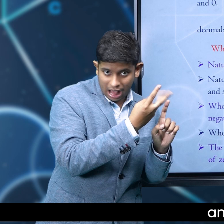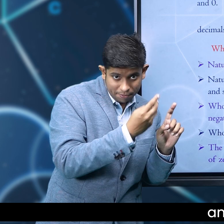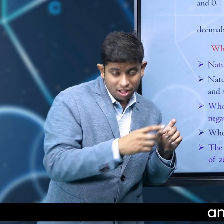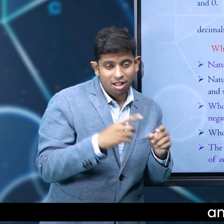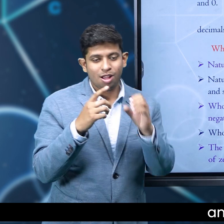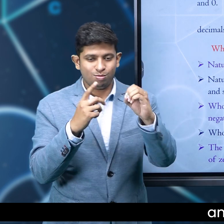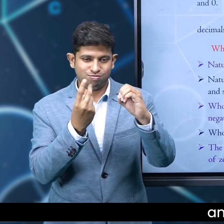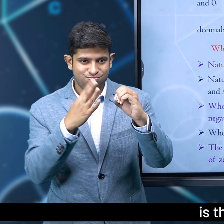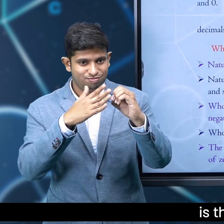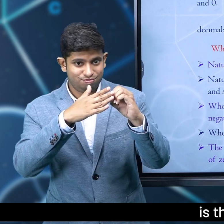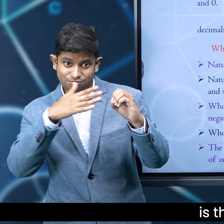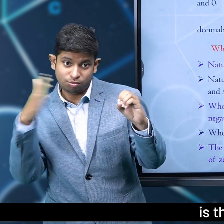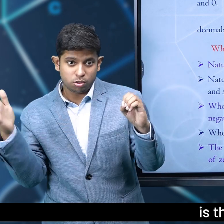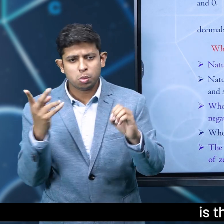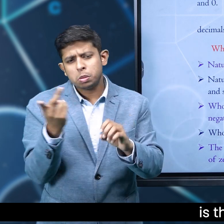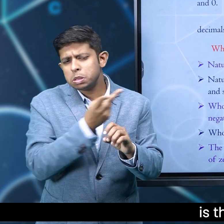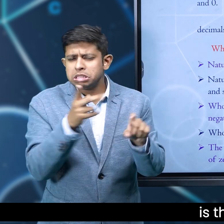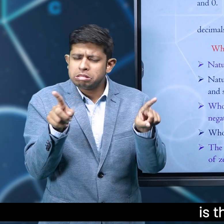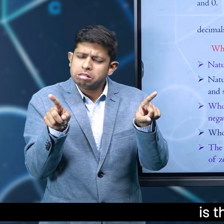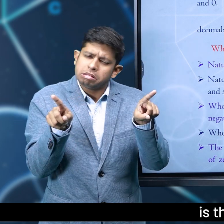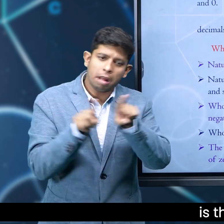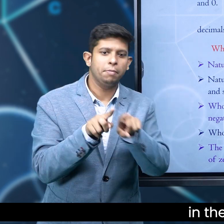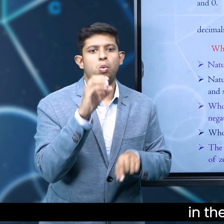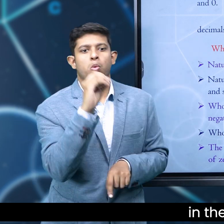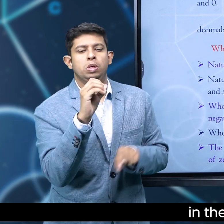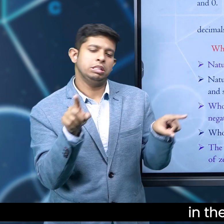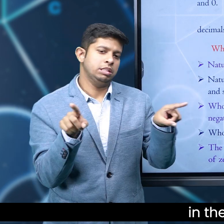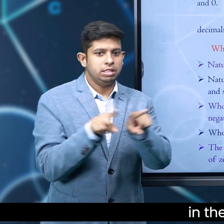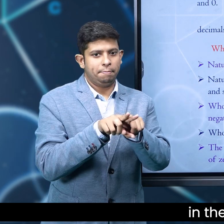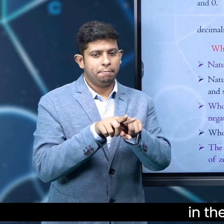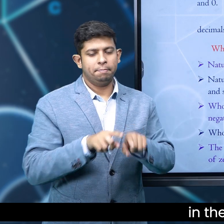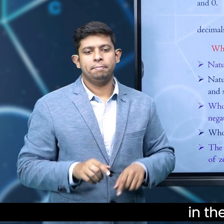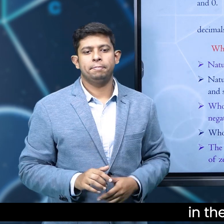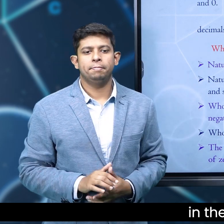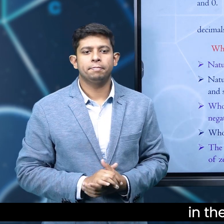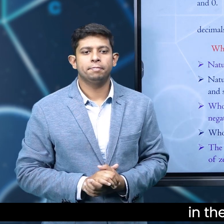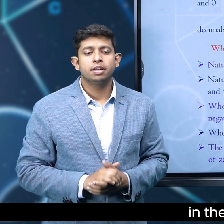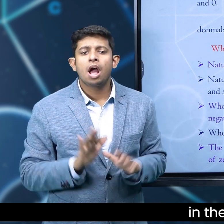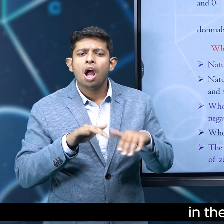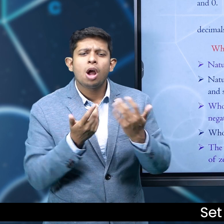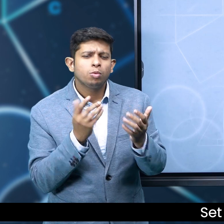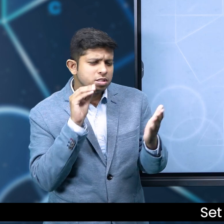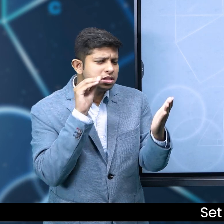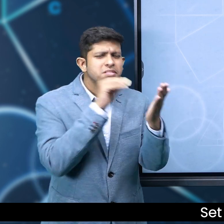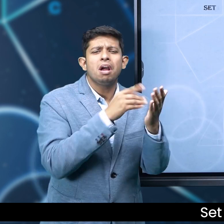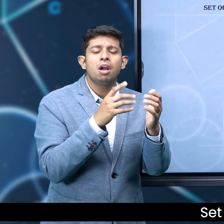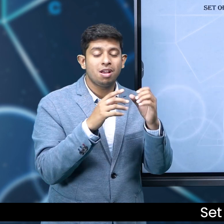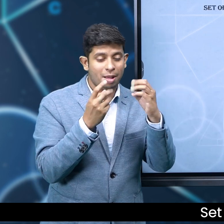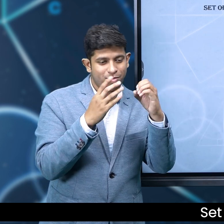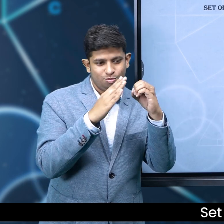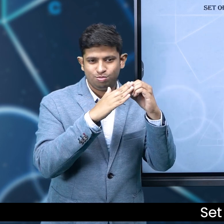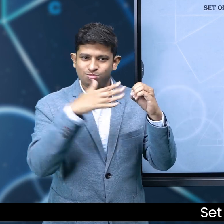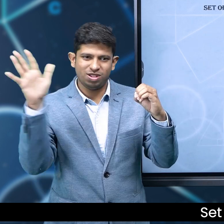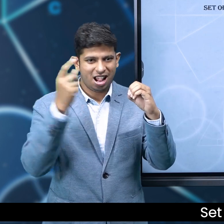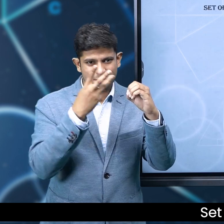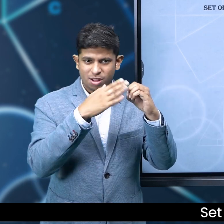whole numbers is the presence of zero in the whole number set. Set of whole numbers.